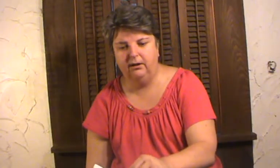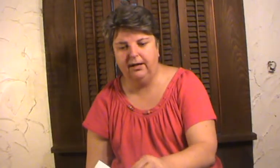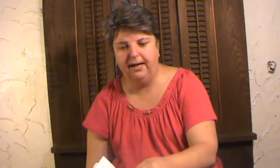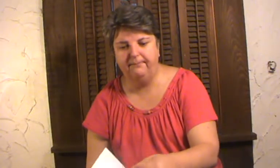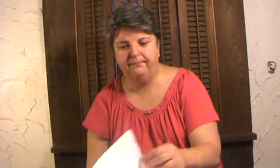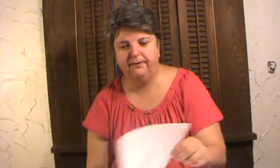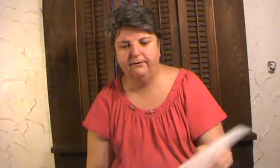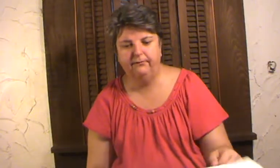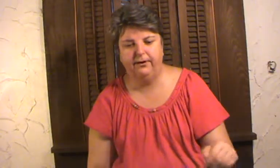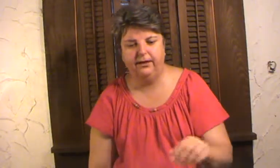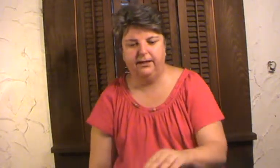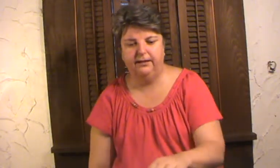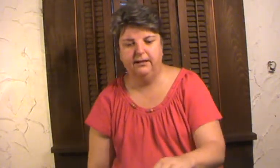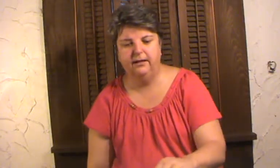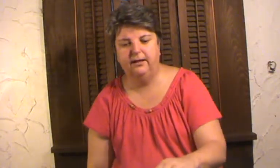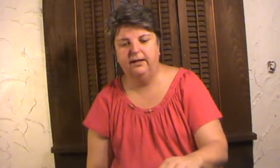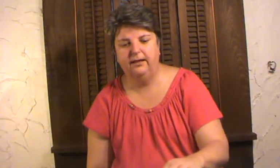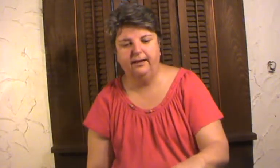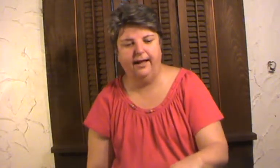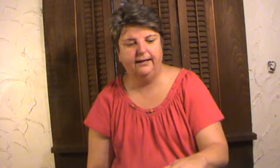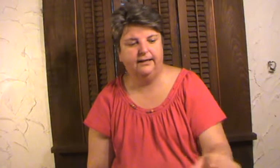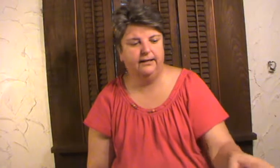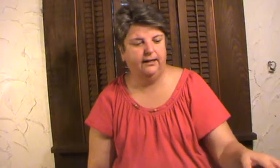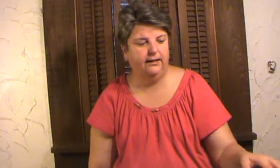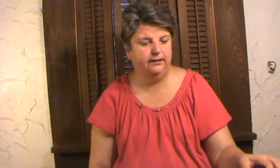Okay, very good. That